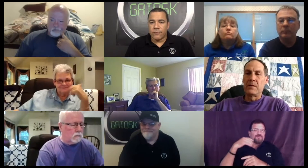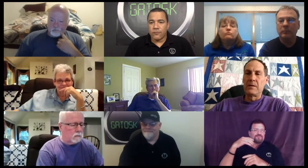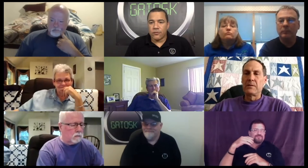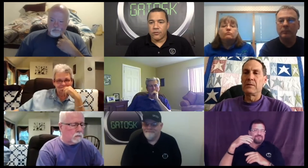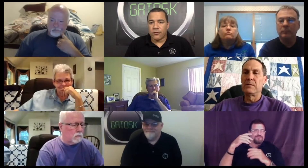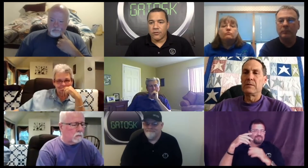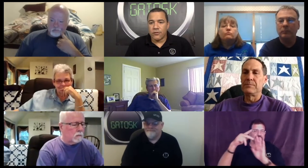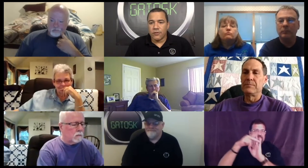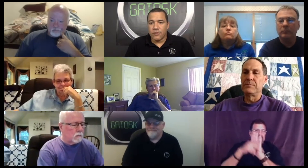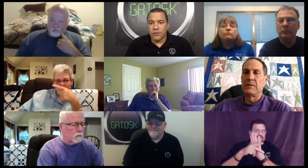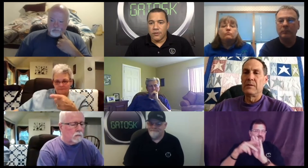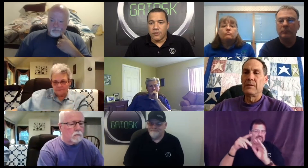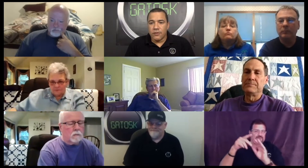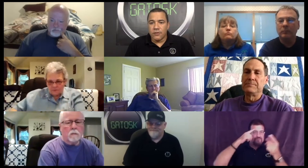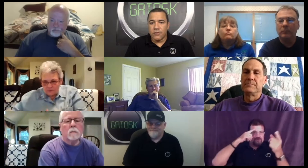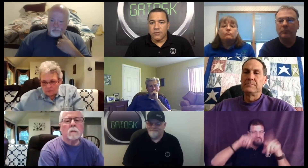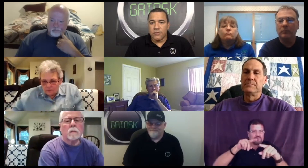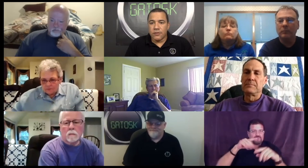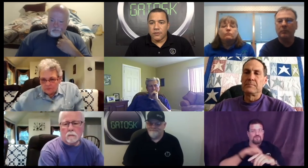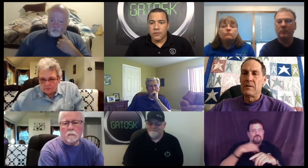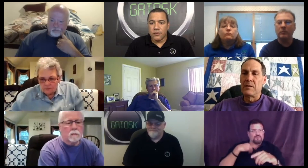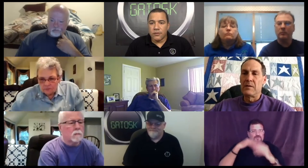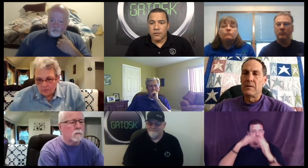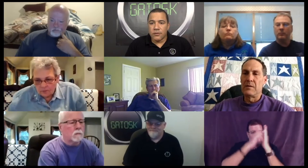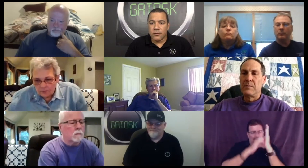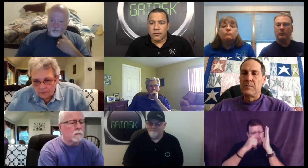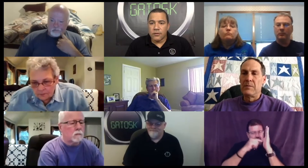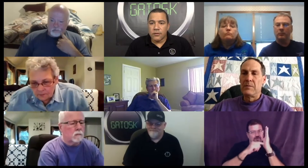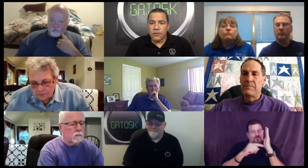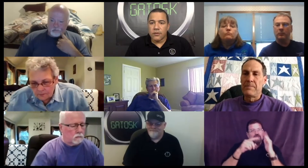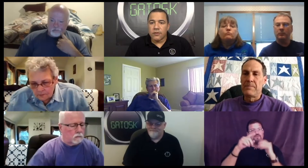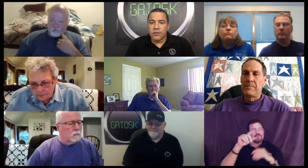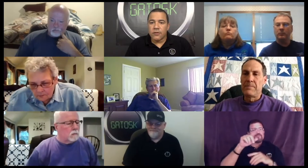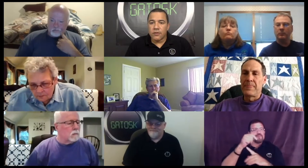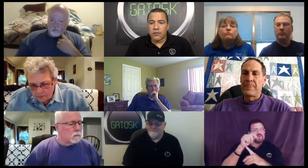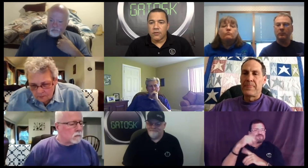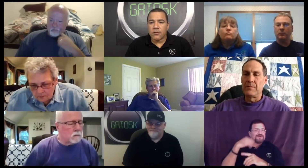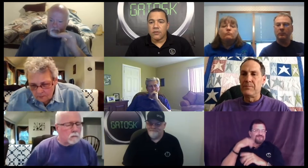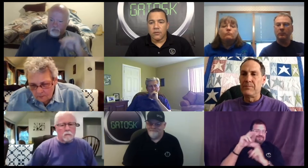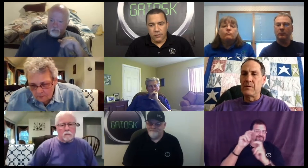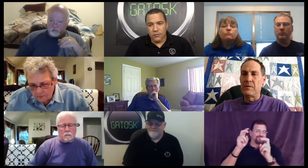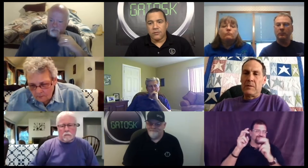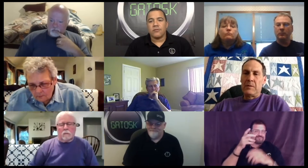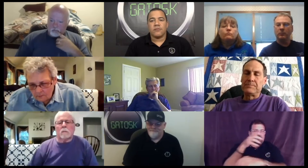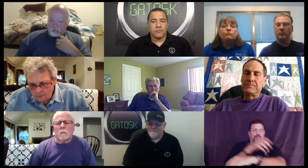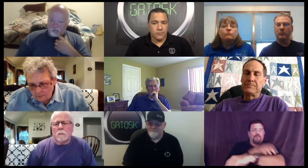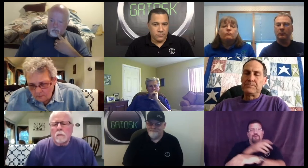I'm sure Gaddis has a policy agreement within the agreement, small